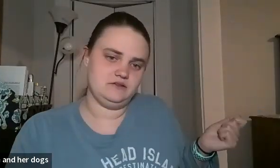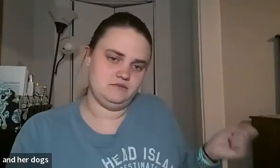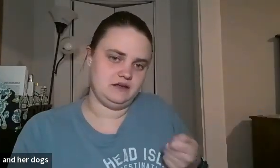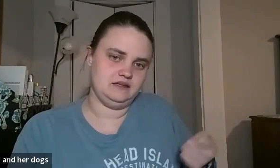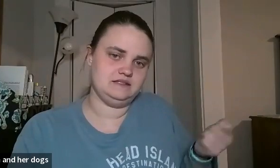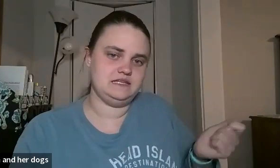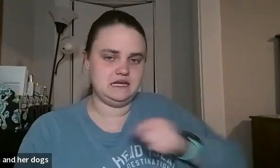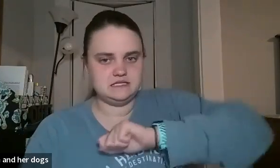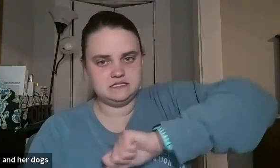the racket tennis.